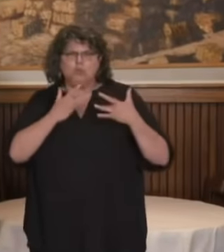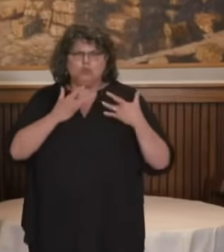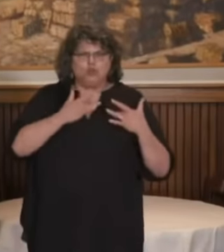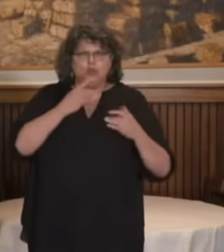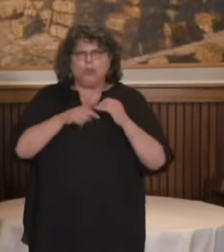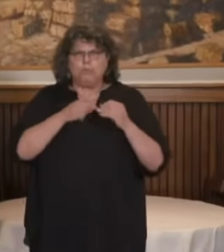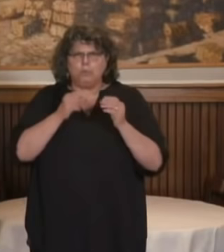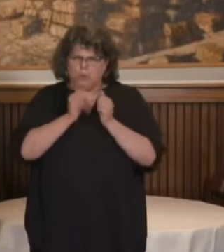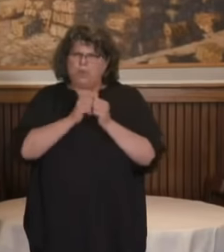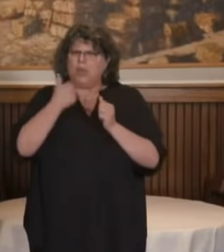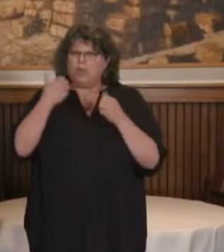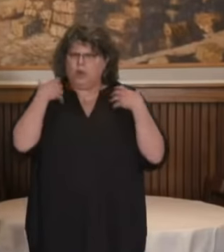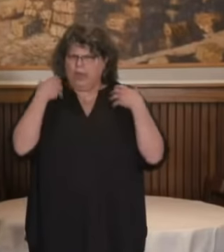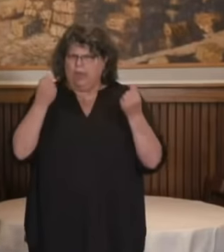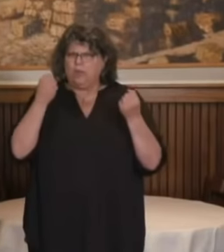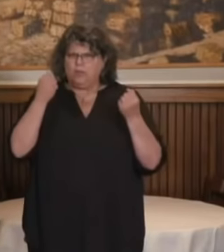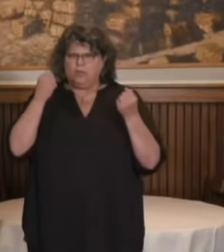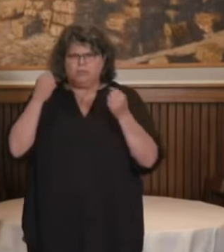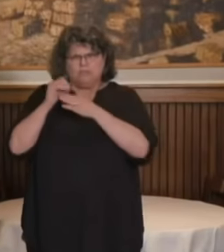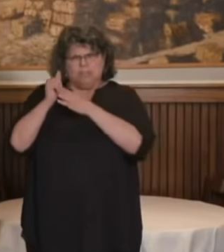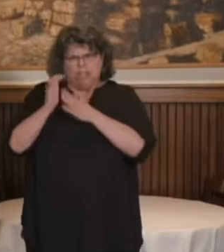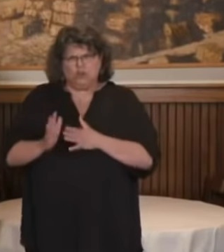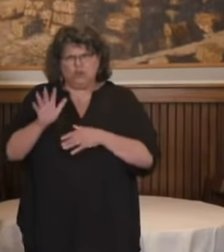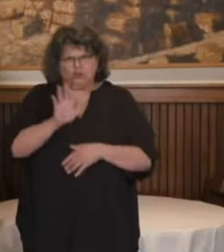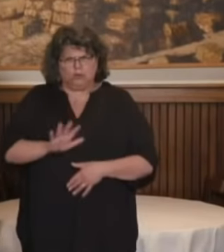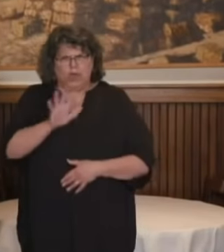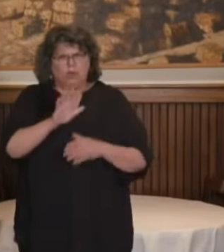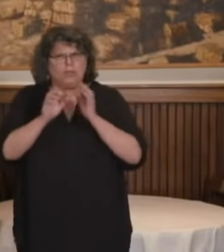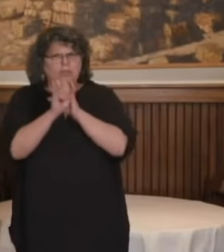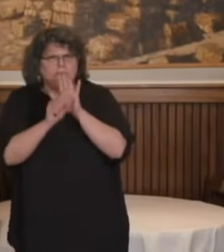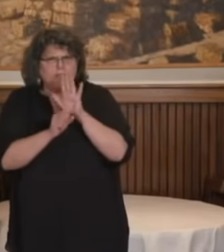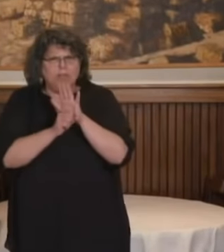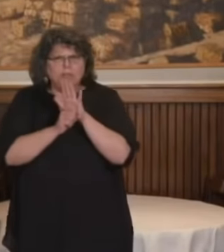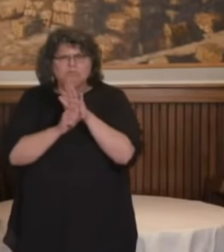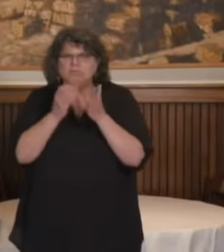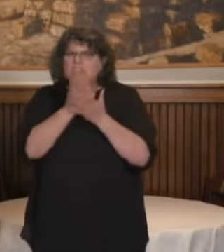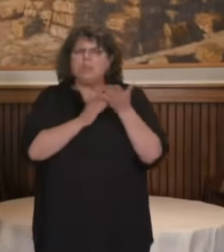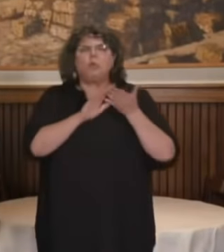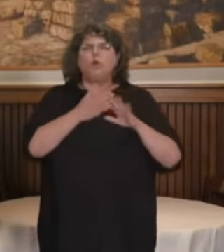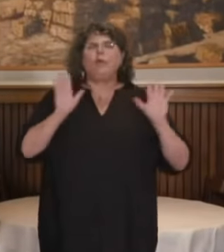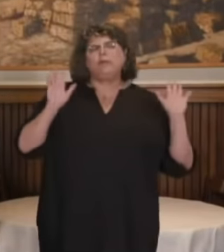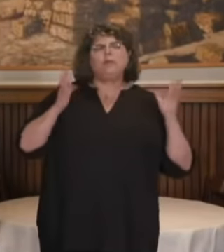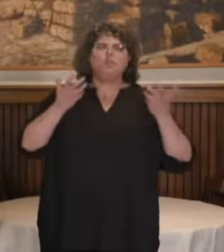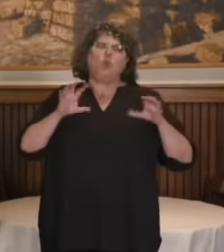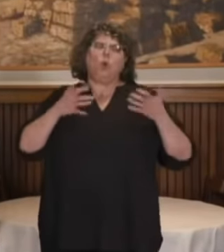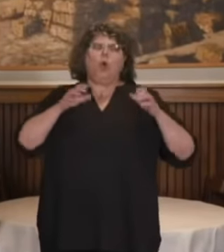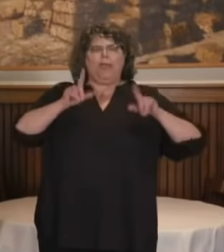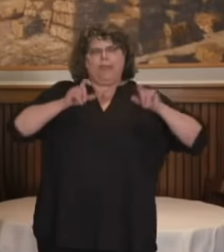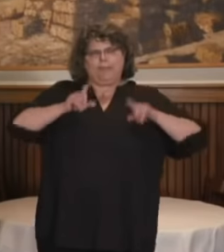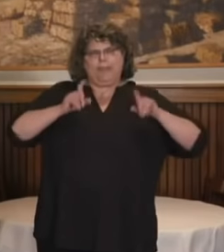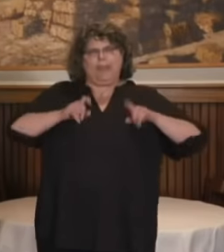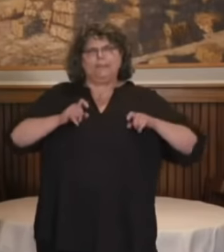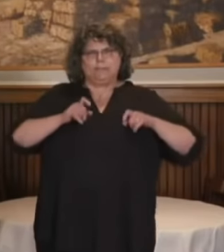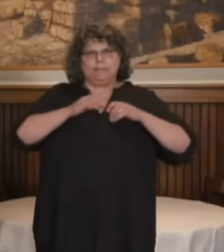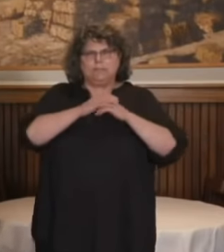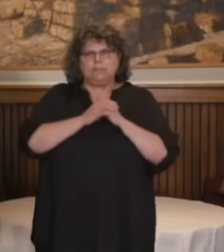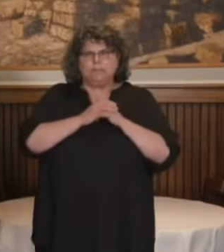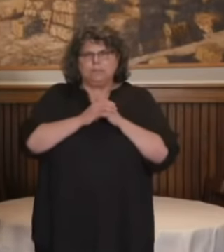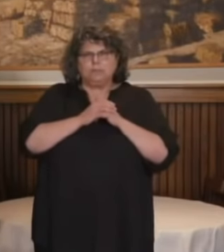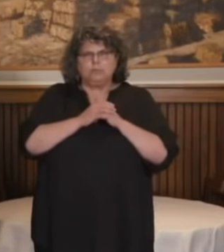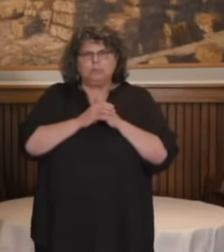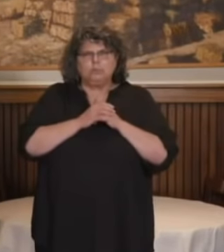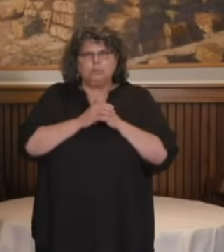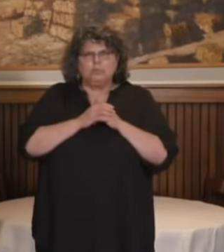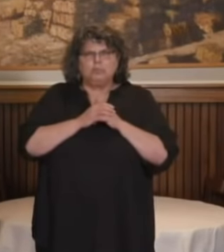health officials around some communities that may not be willing to test based on the old criteria. And then